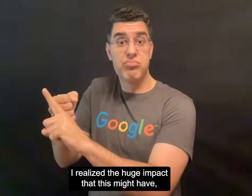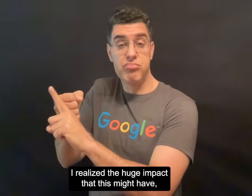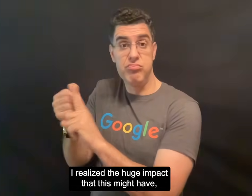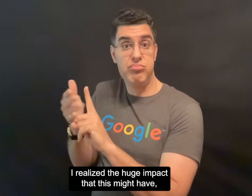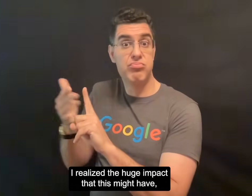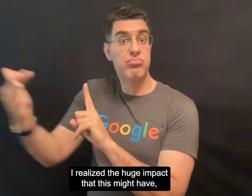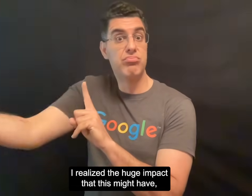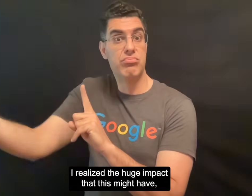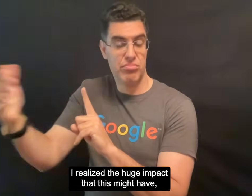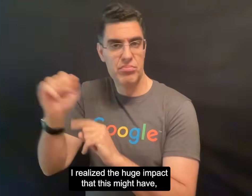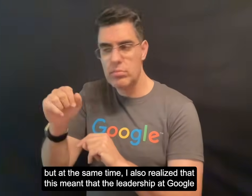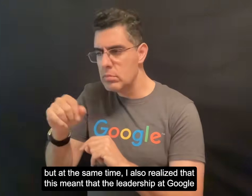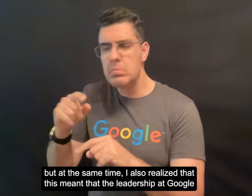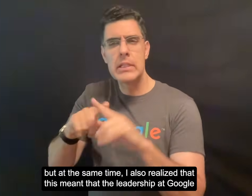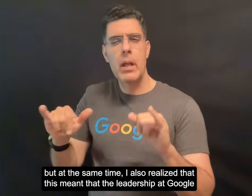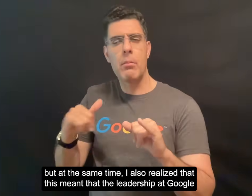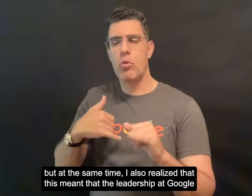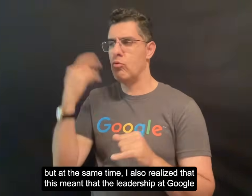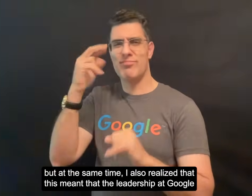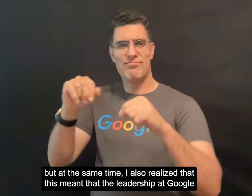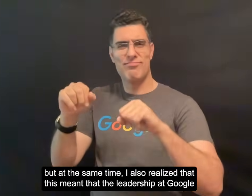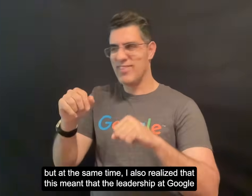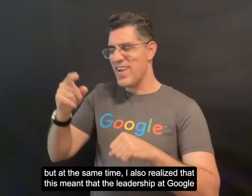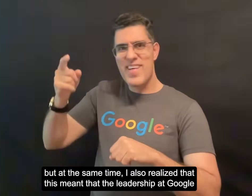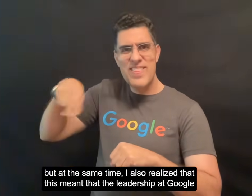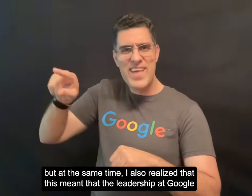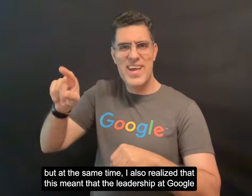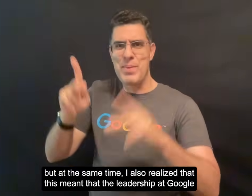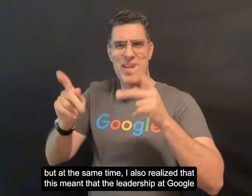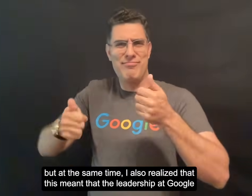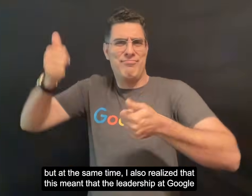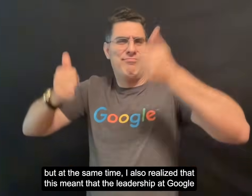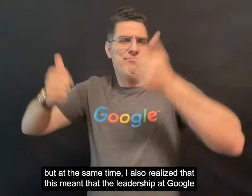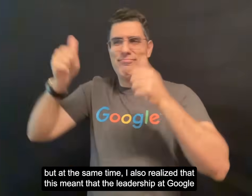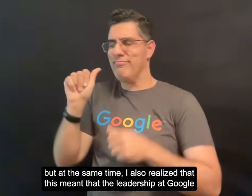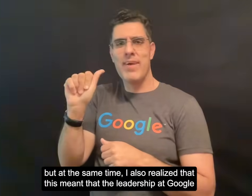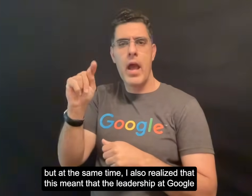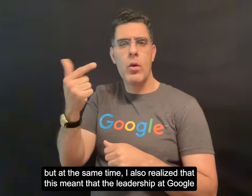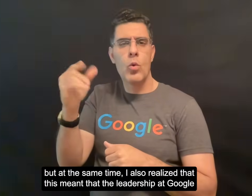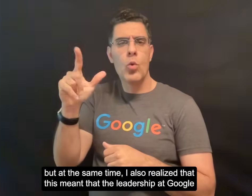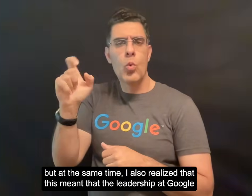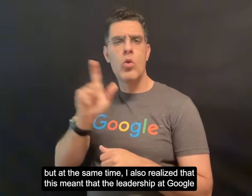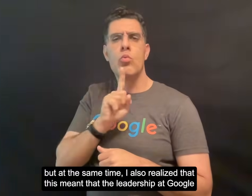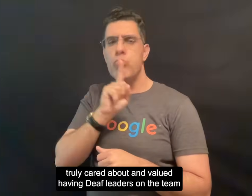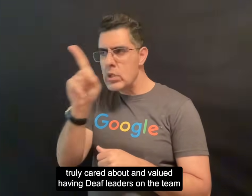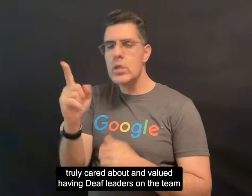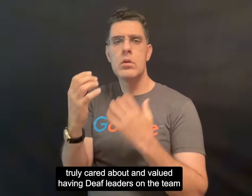huge impact that this might have. But at the same time, I also realized that this meant that the leadership at Google truly